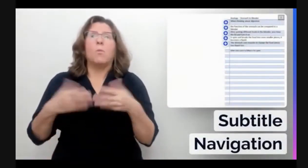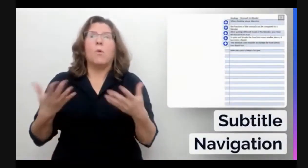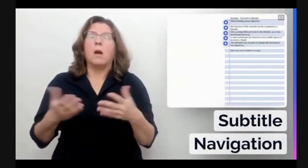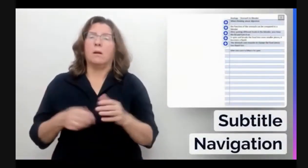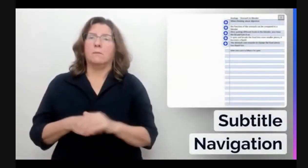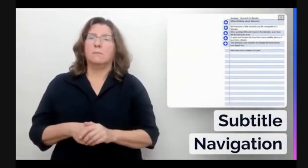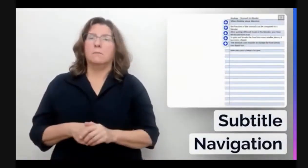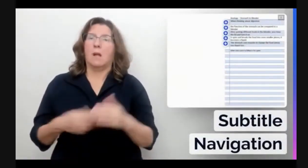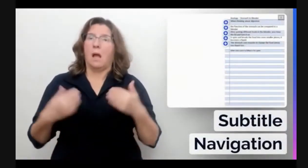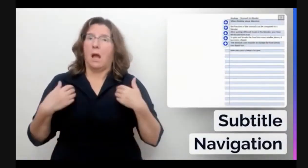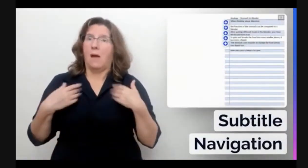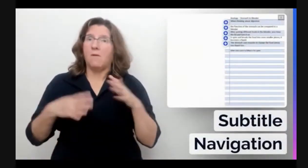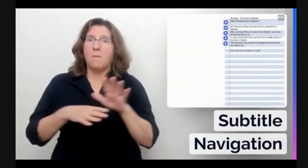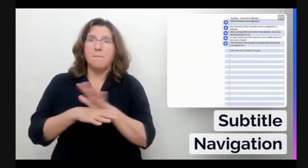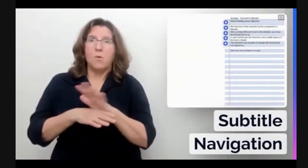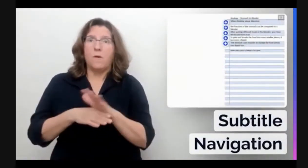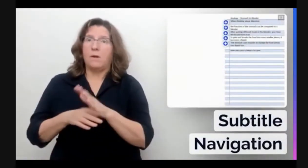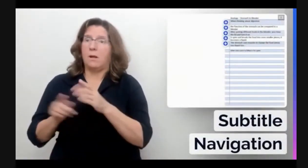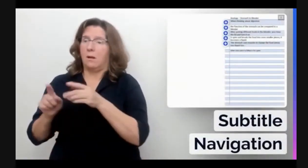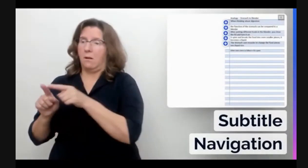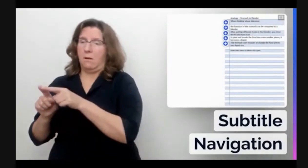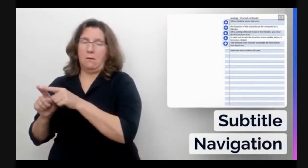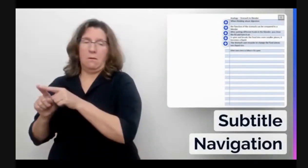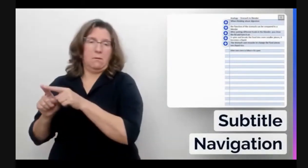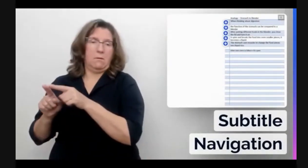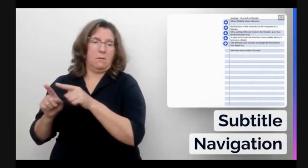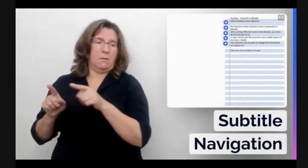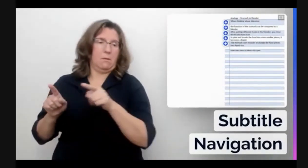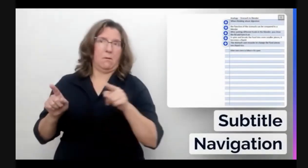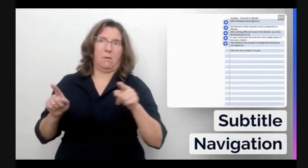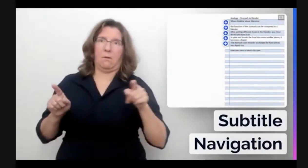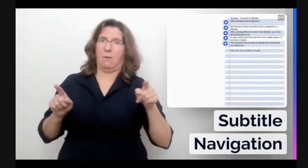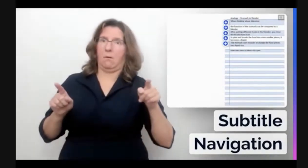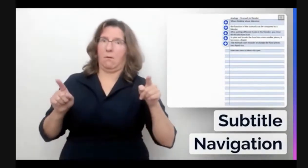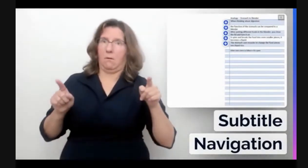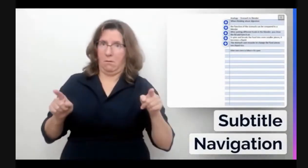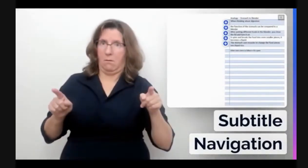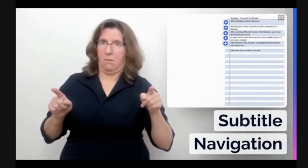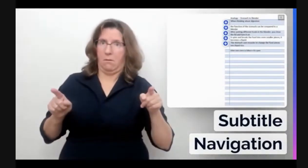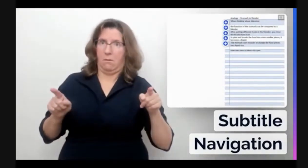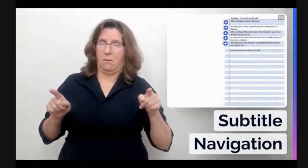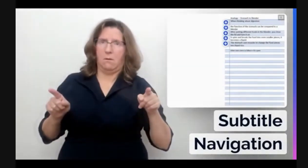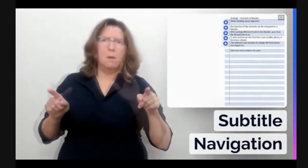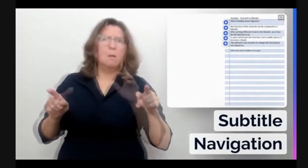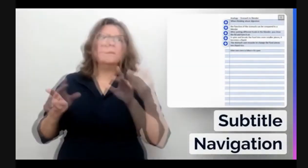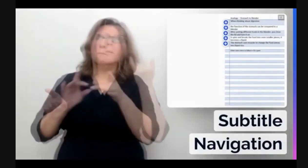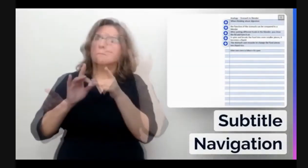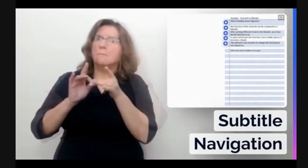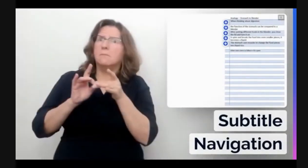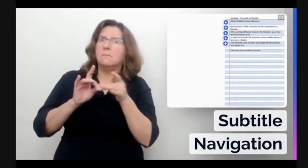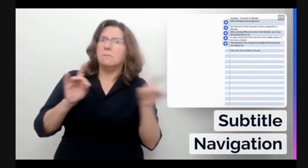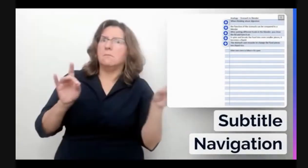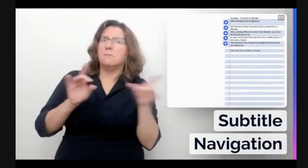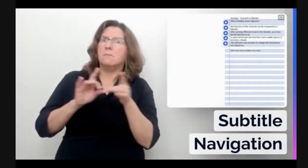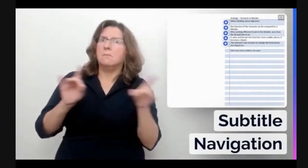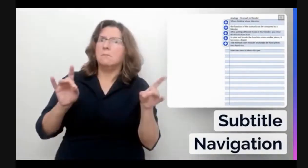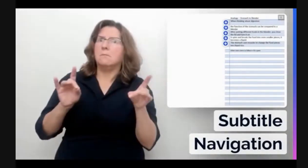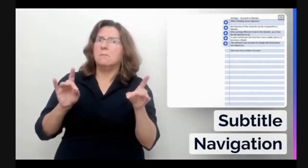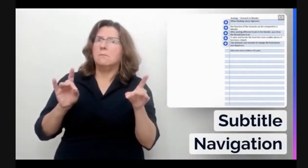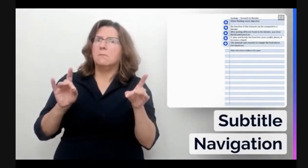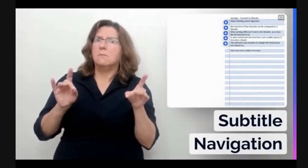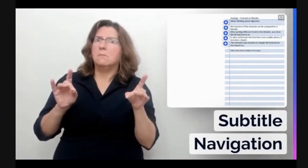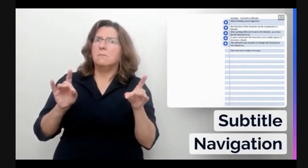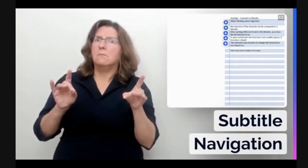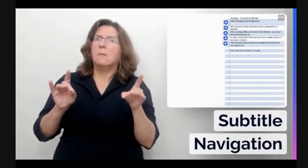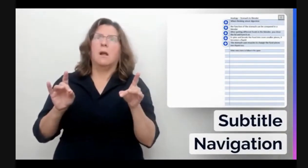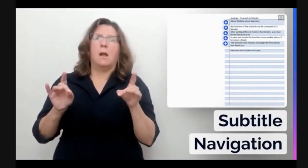The two researchers looking into effective instructional design for deaf learners considered how video material could be